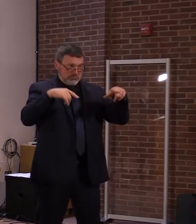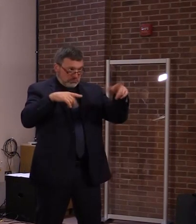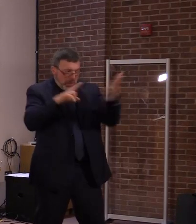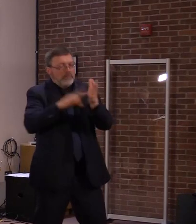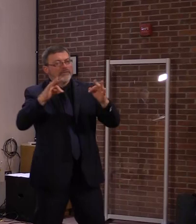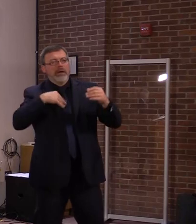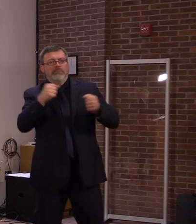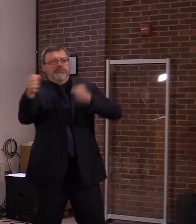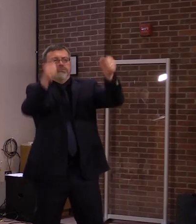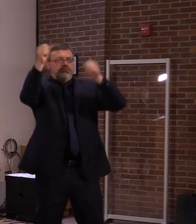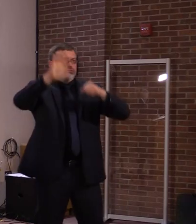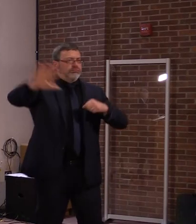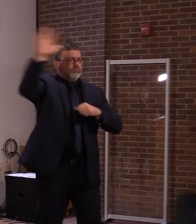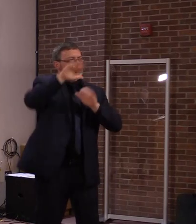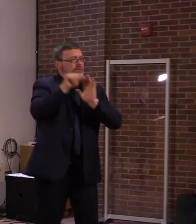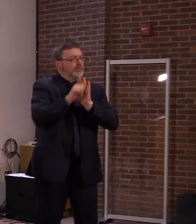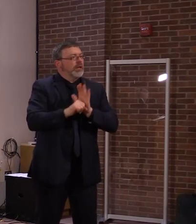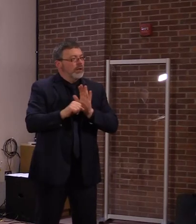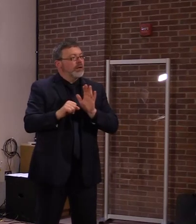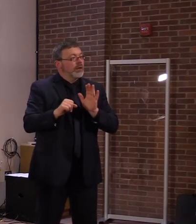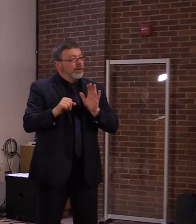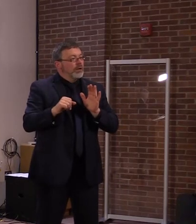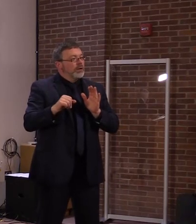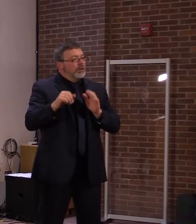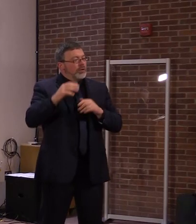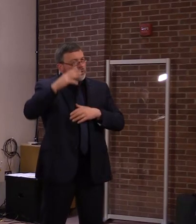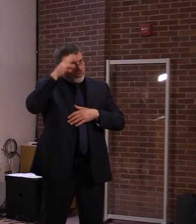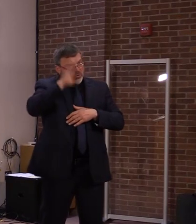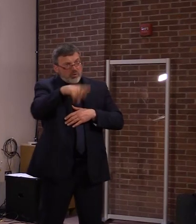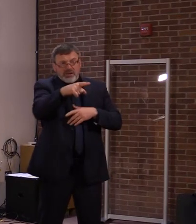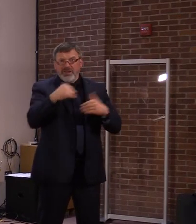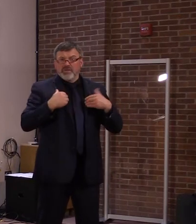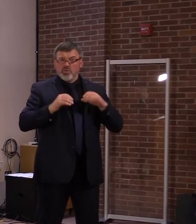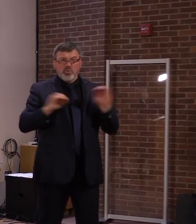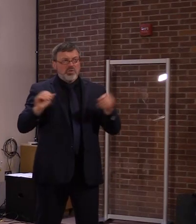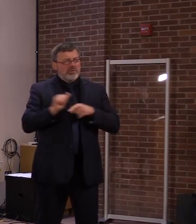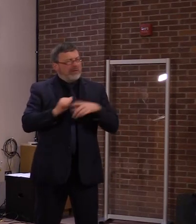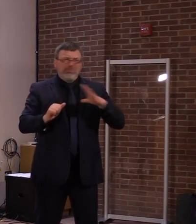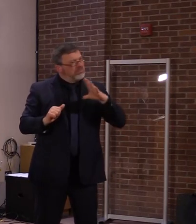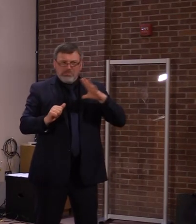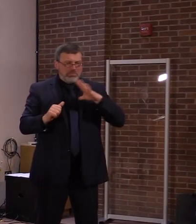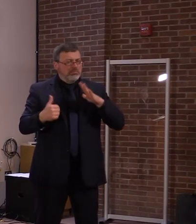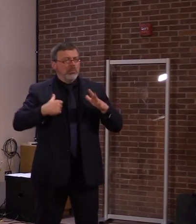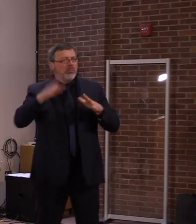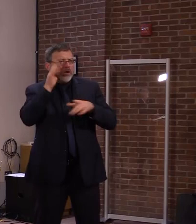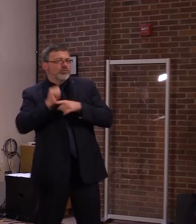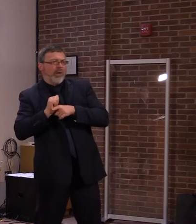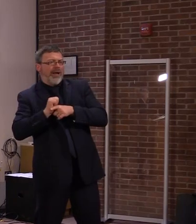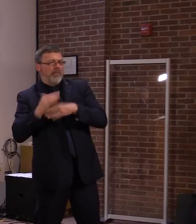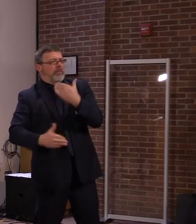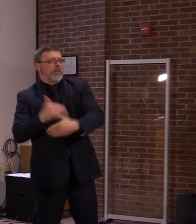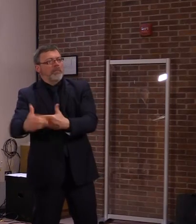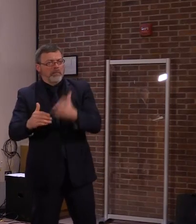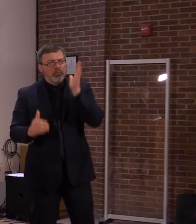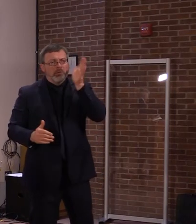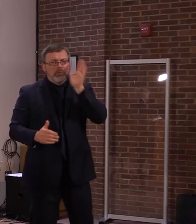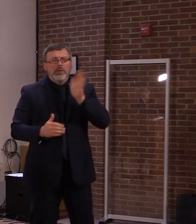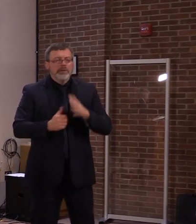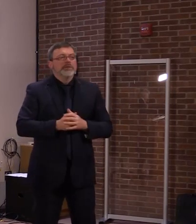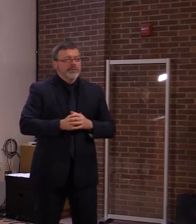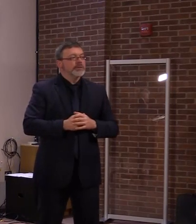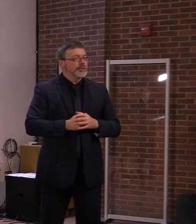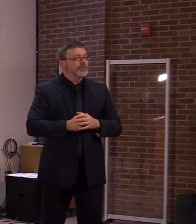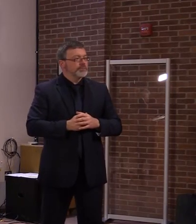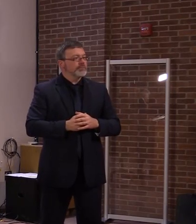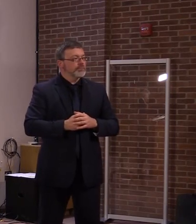even if you're not trained medical professional, and we do need people in our vaccination